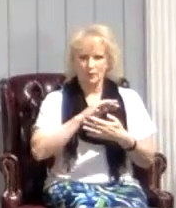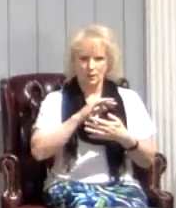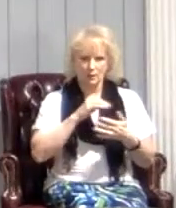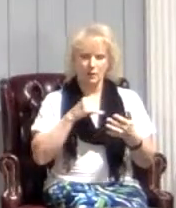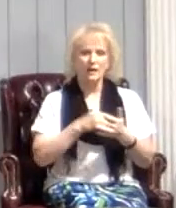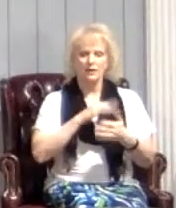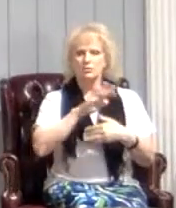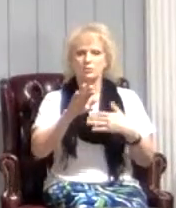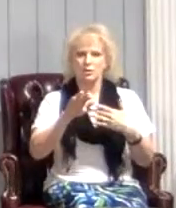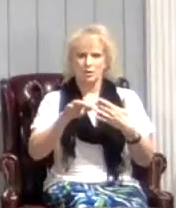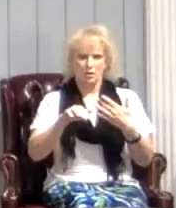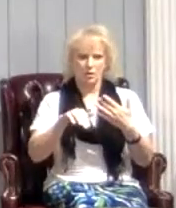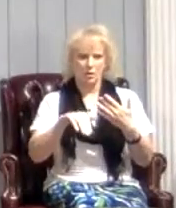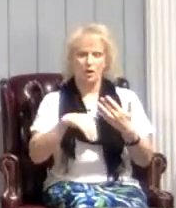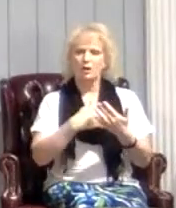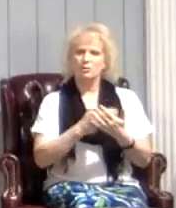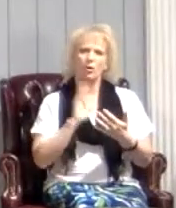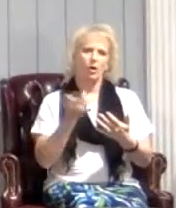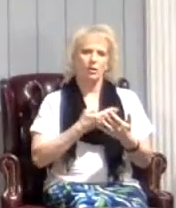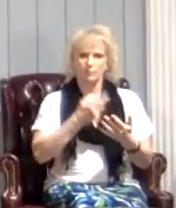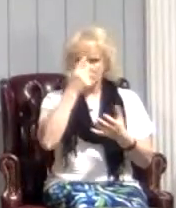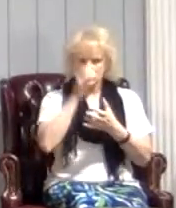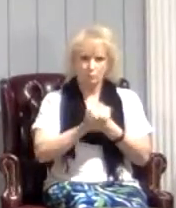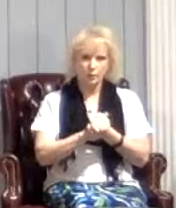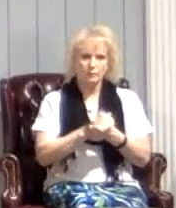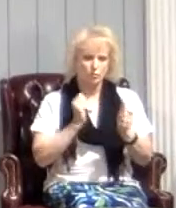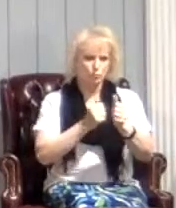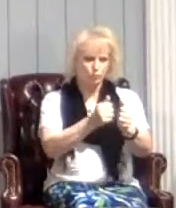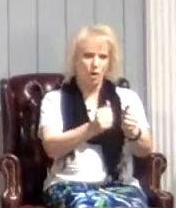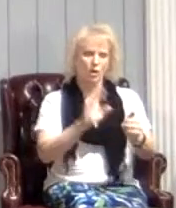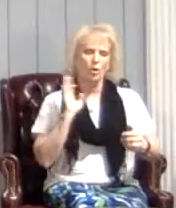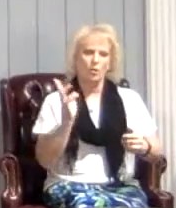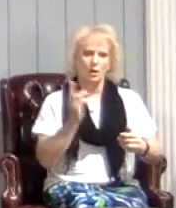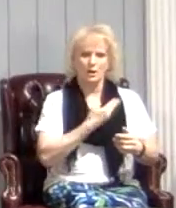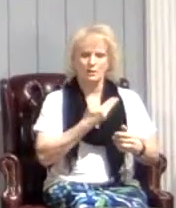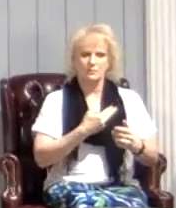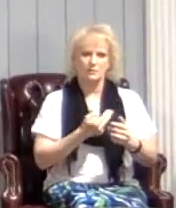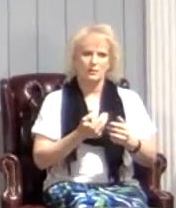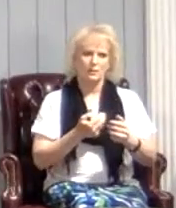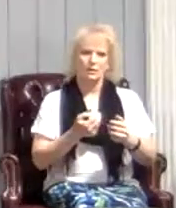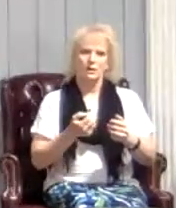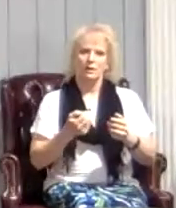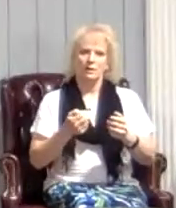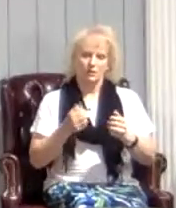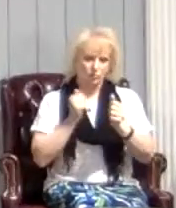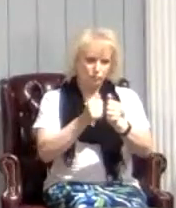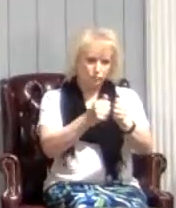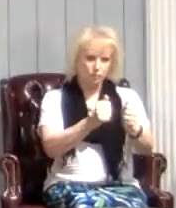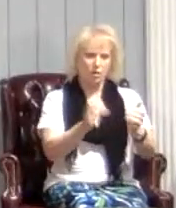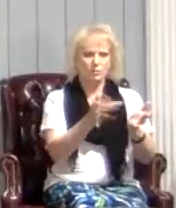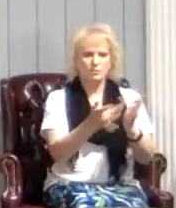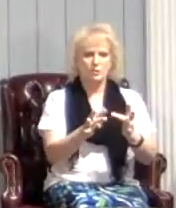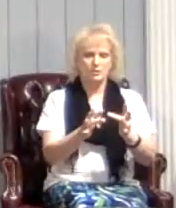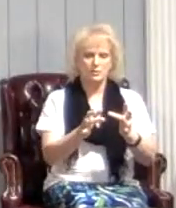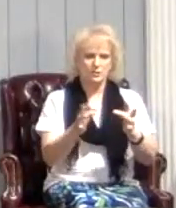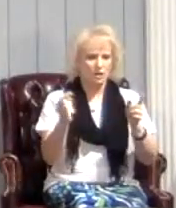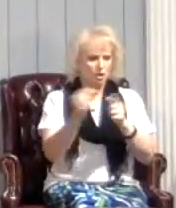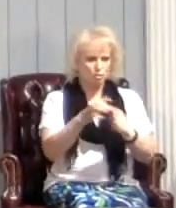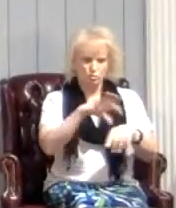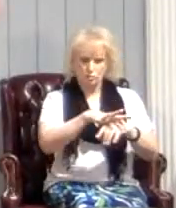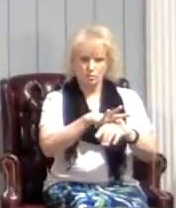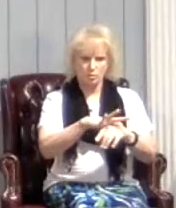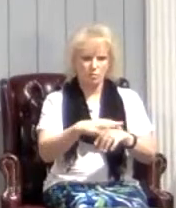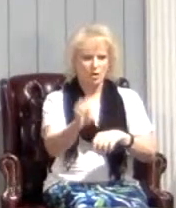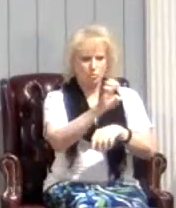are the armies of heaven that follow him, and to be coming, following Jesus out of heaven to this earth to establish